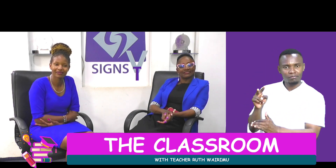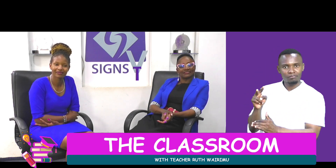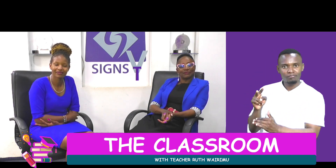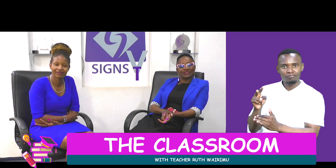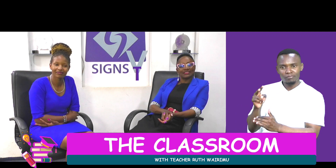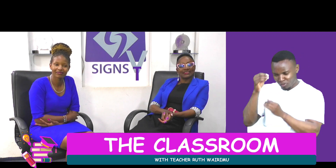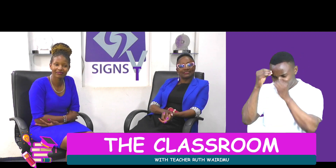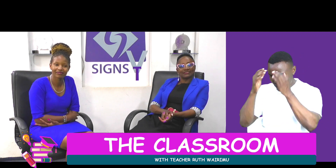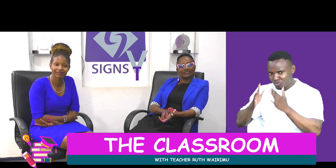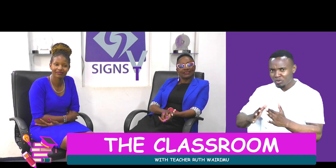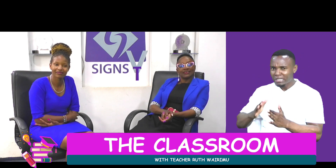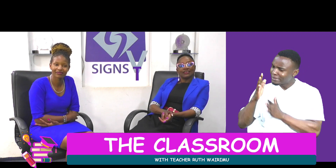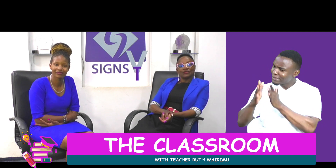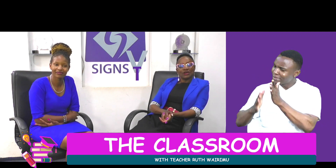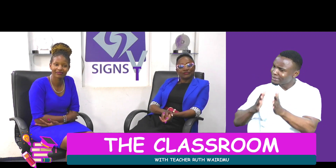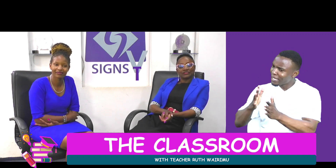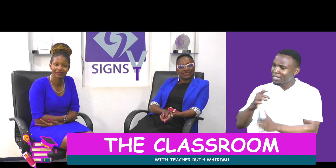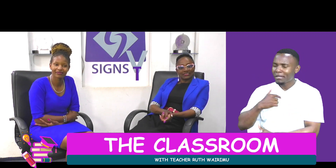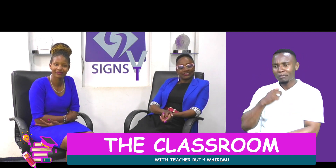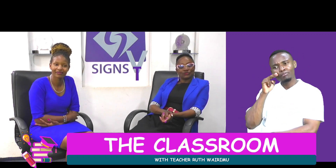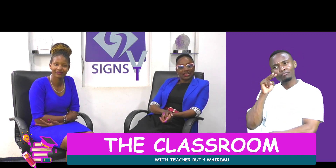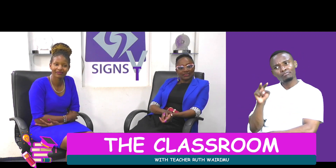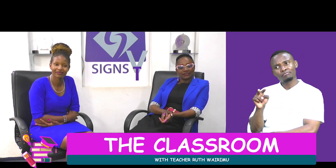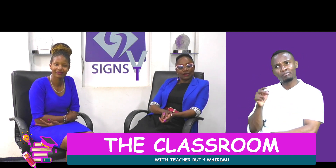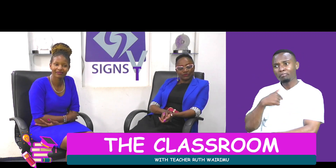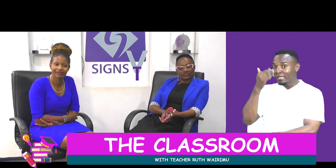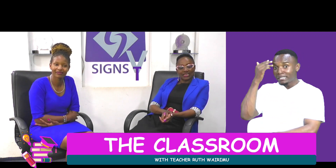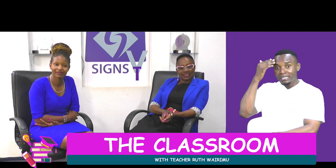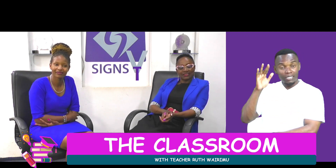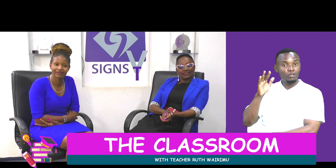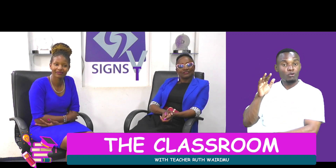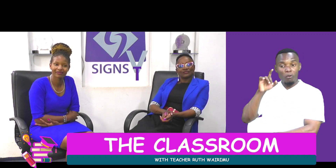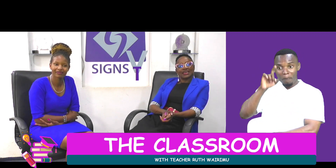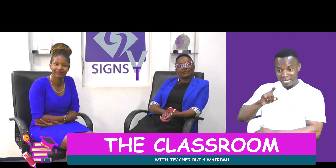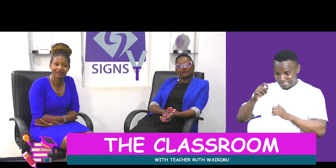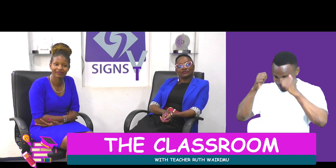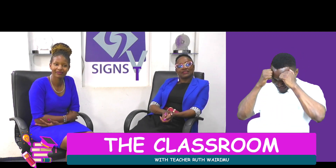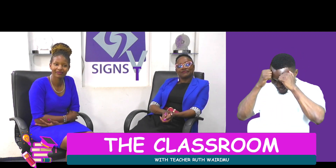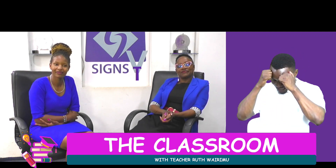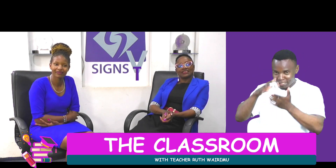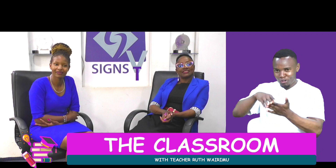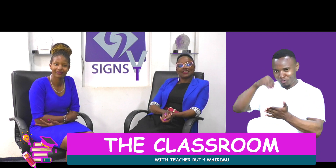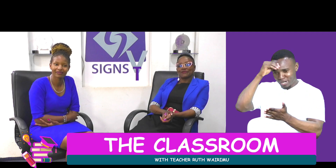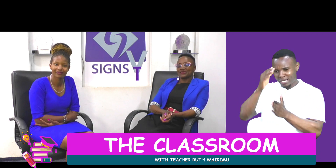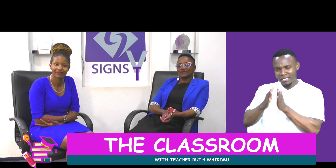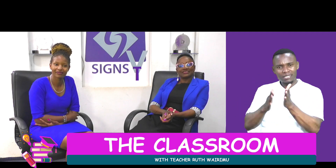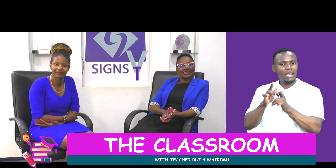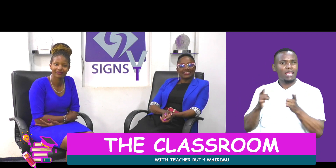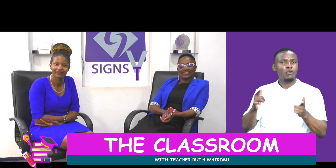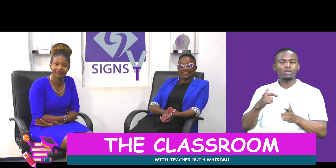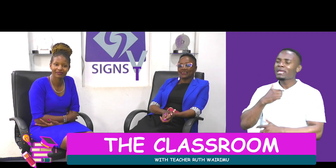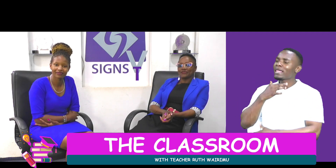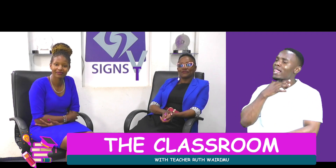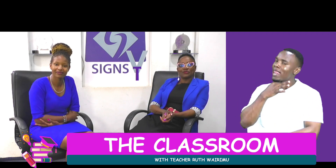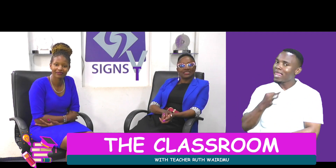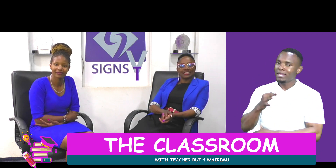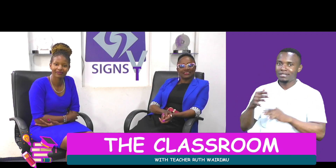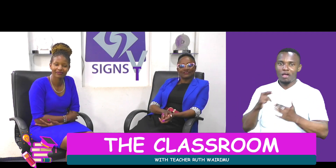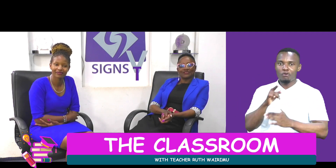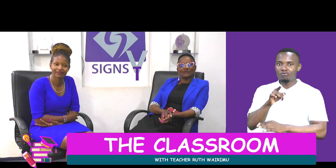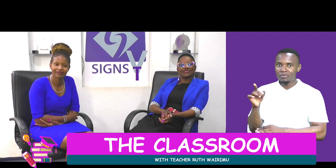is something that you have to study to learn how to sign. So I used to envy their way of signing, their way